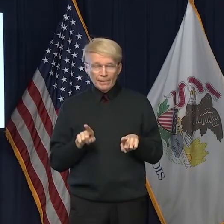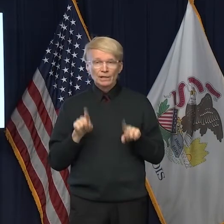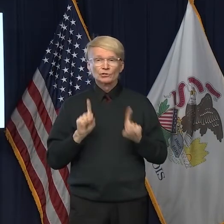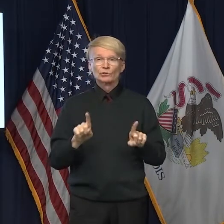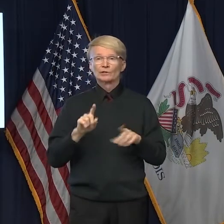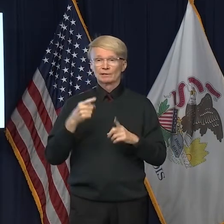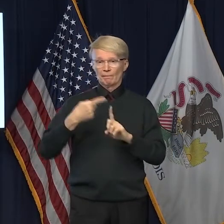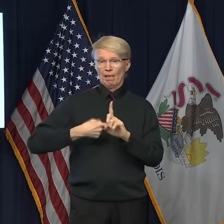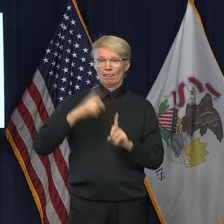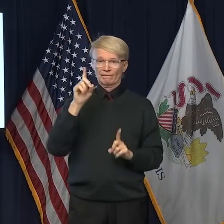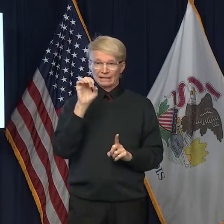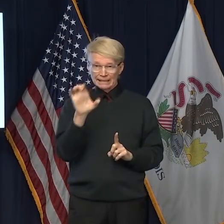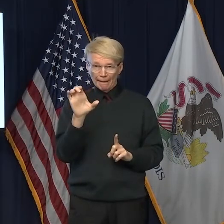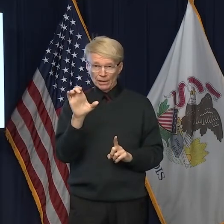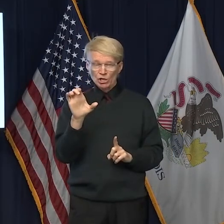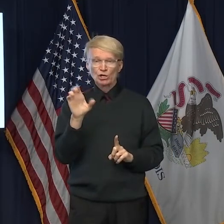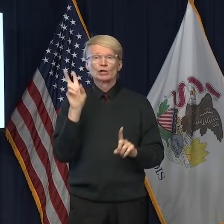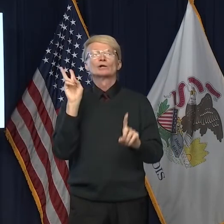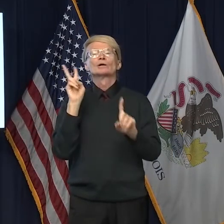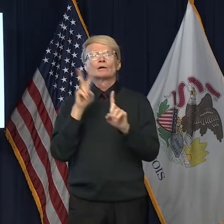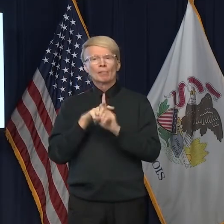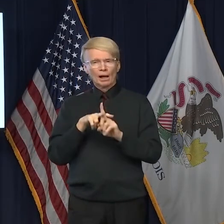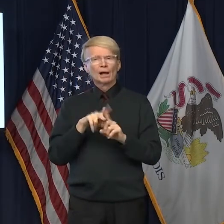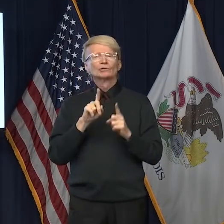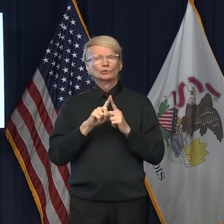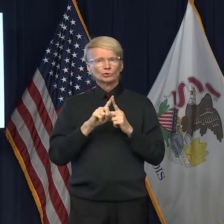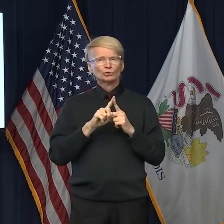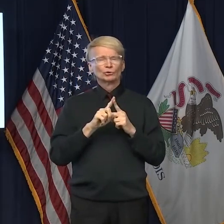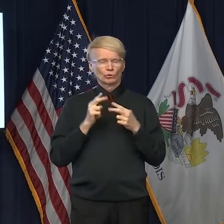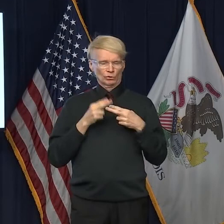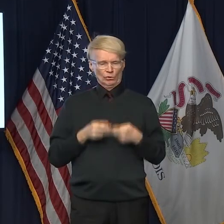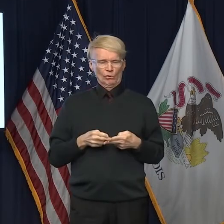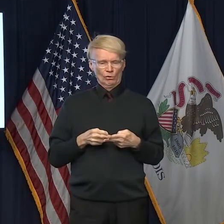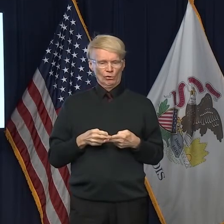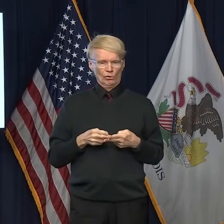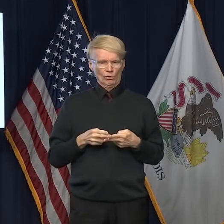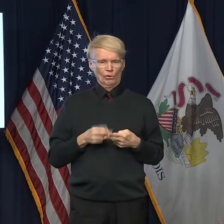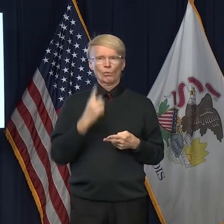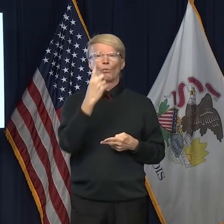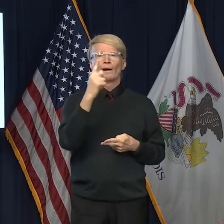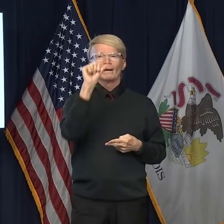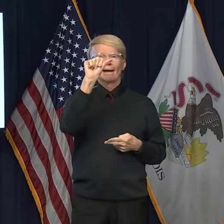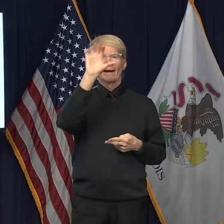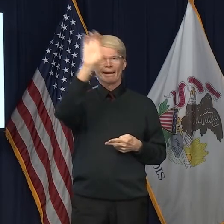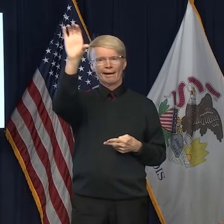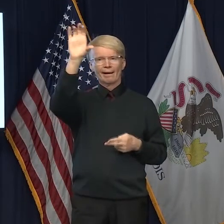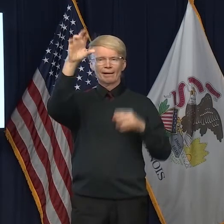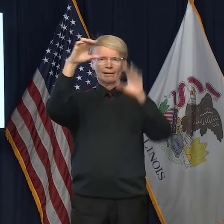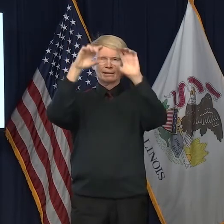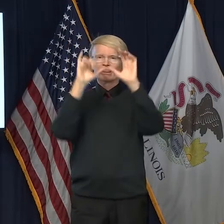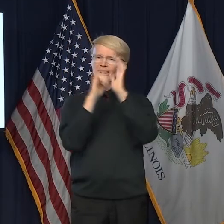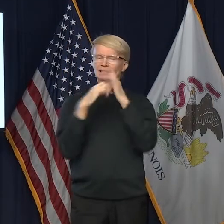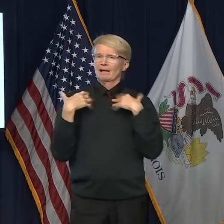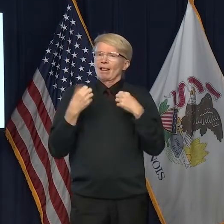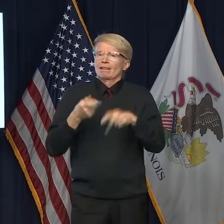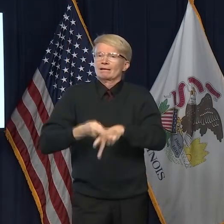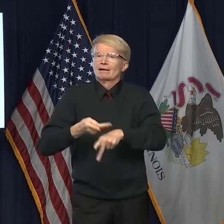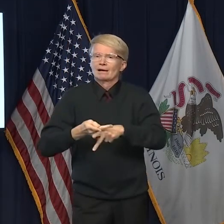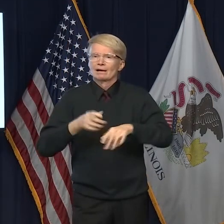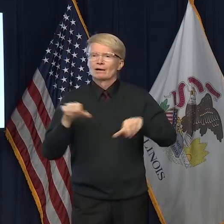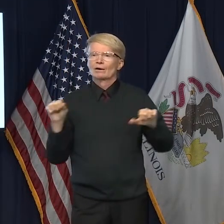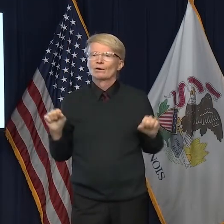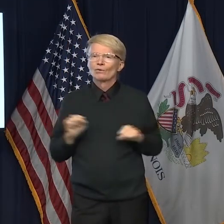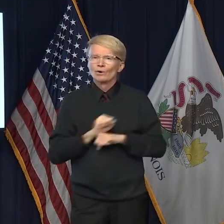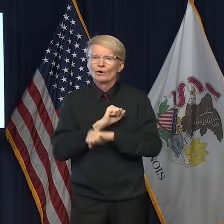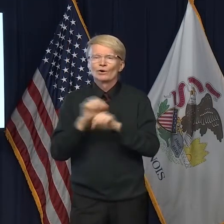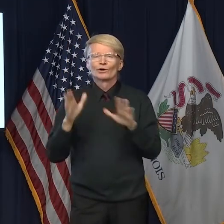the month of December will go to what is deemed to be 1A. Those are healthcare workers all across